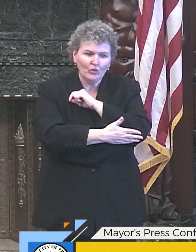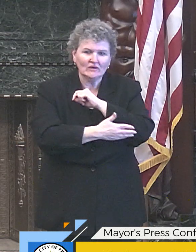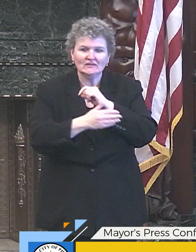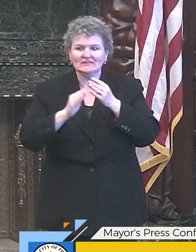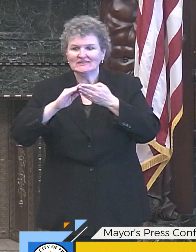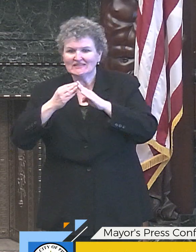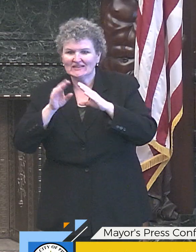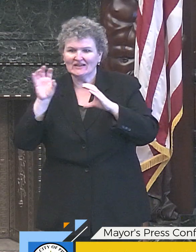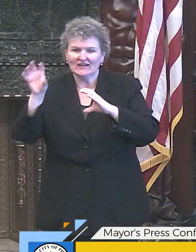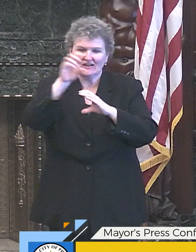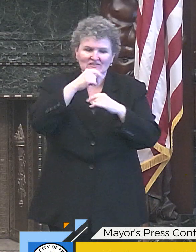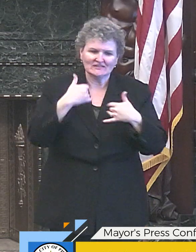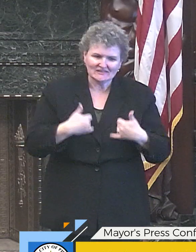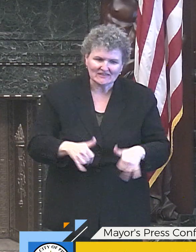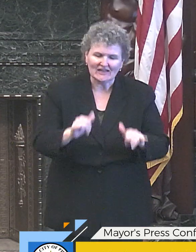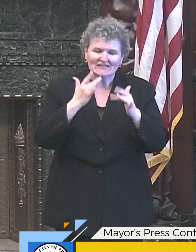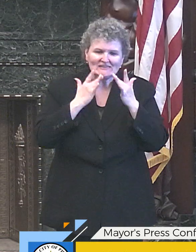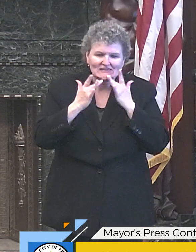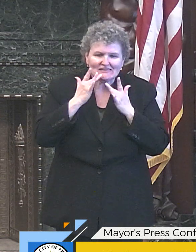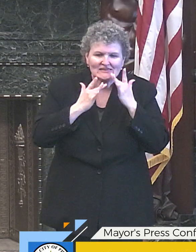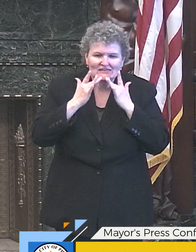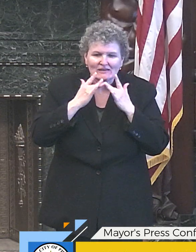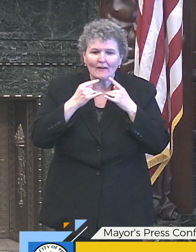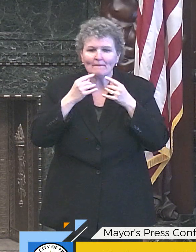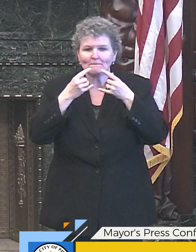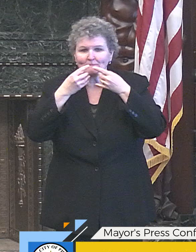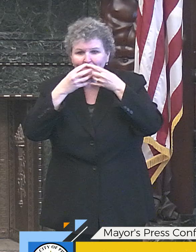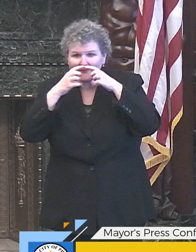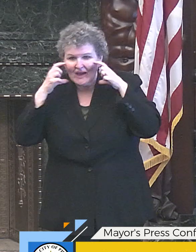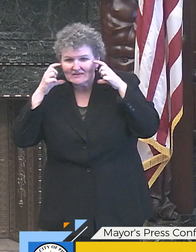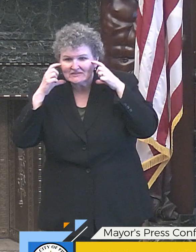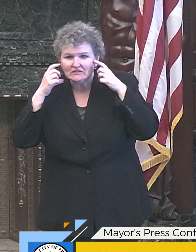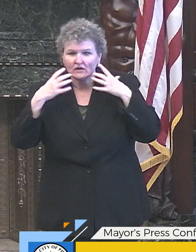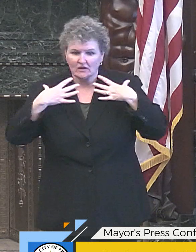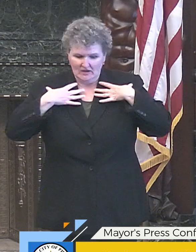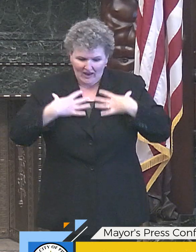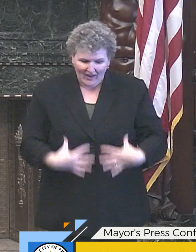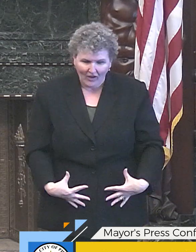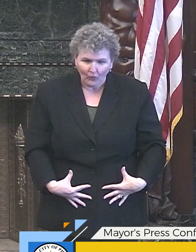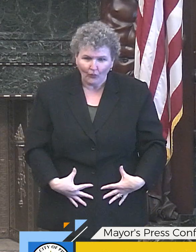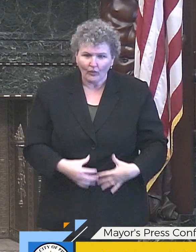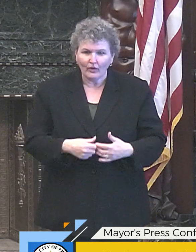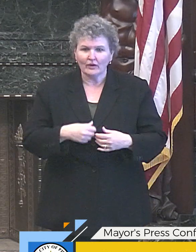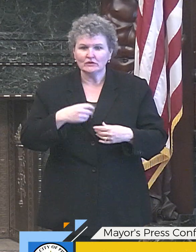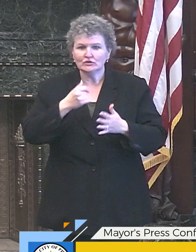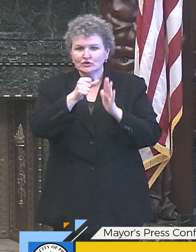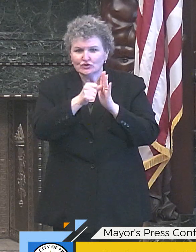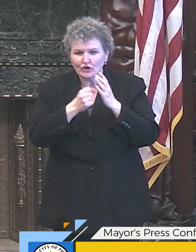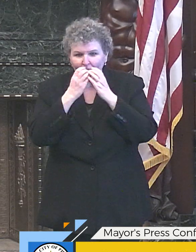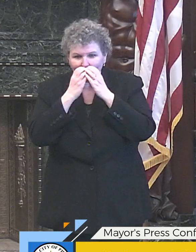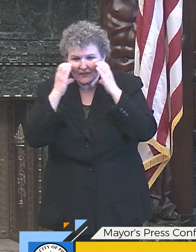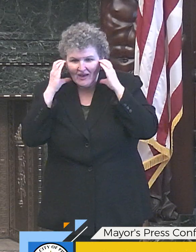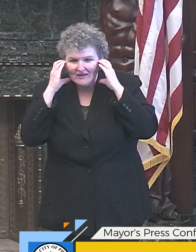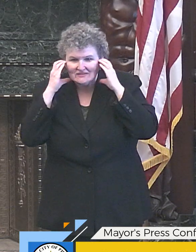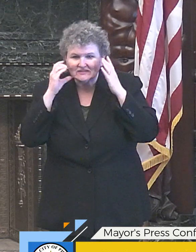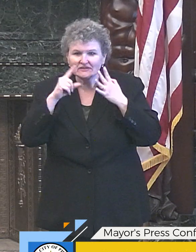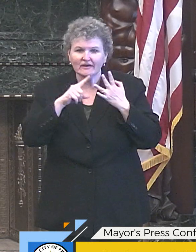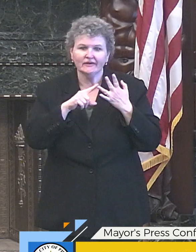N95 masks. They're looking for hand sanitizer, hospital gowns, surgical masks. All of this